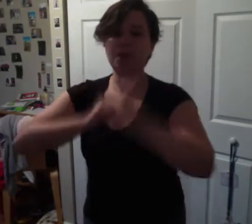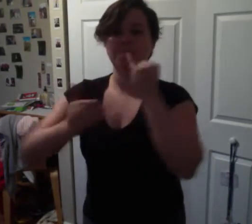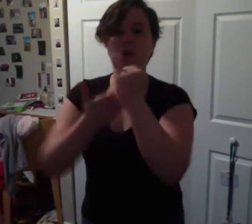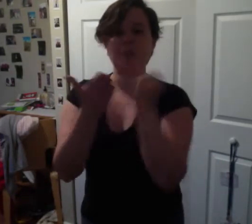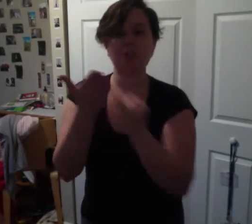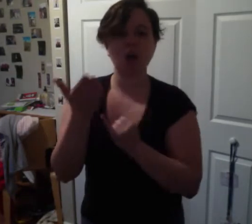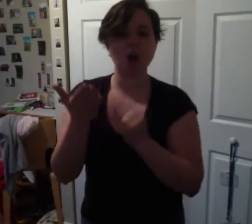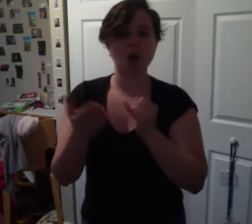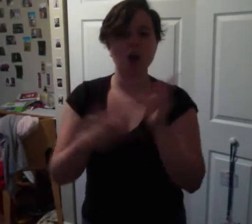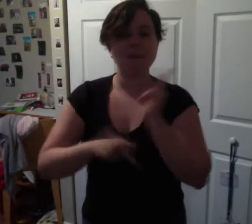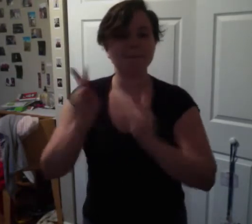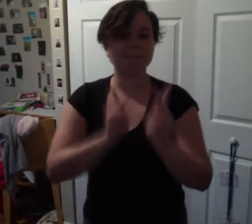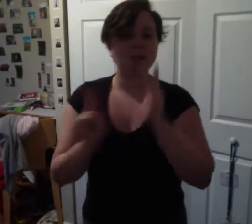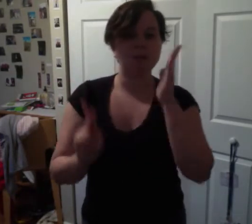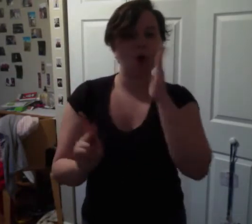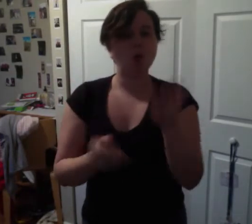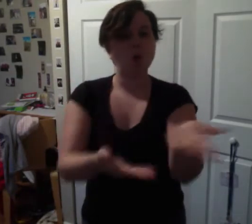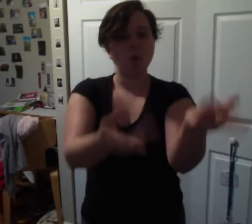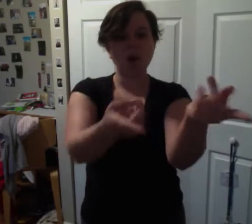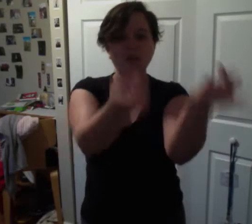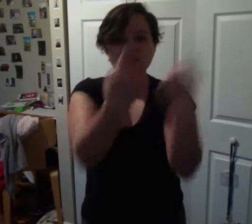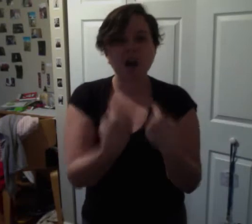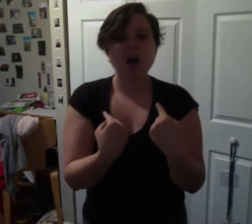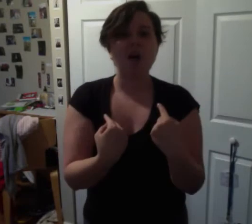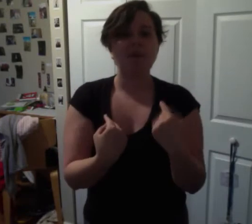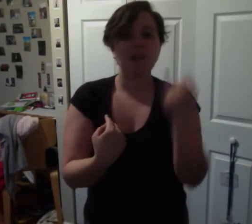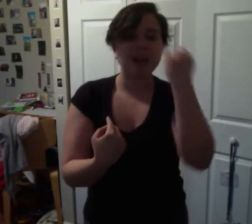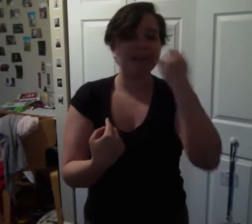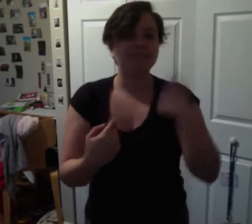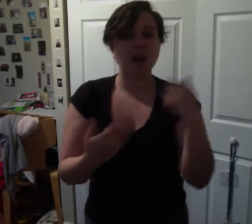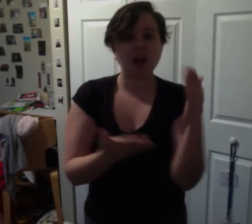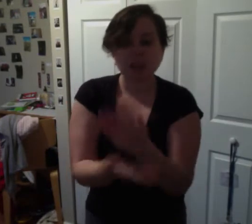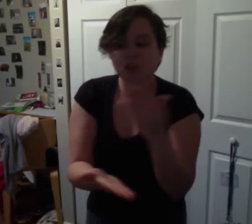was free and sweeping was free. It worked out.